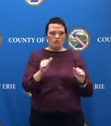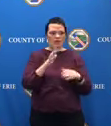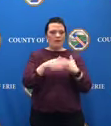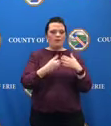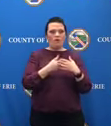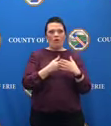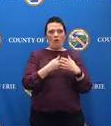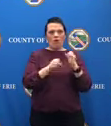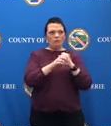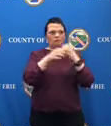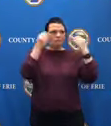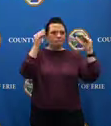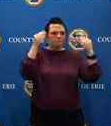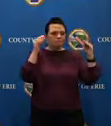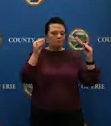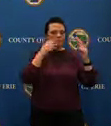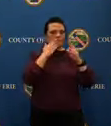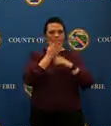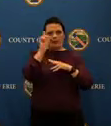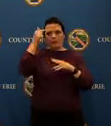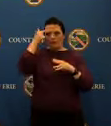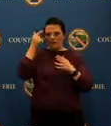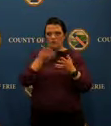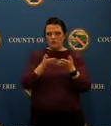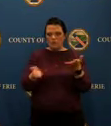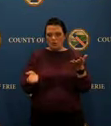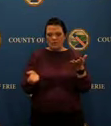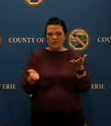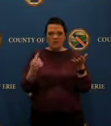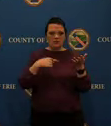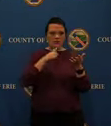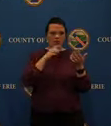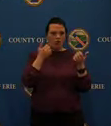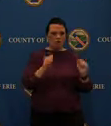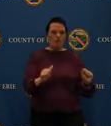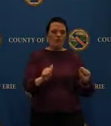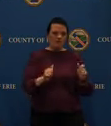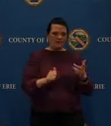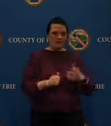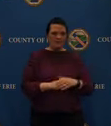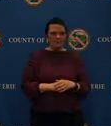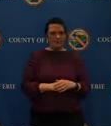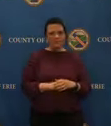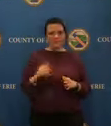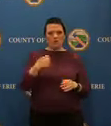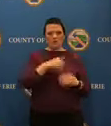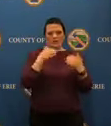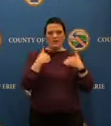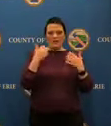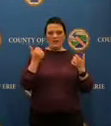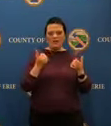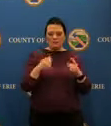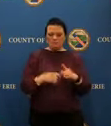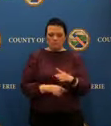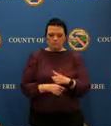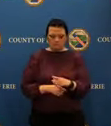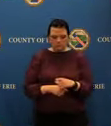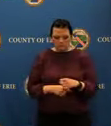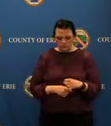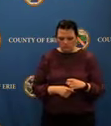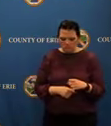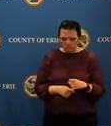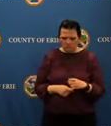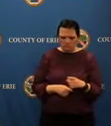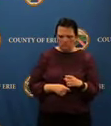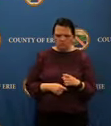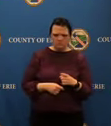vendors. We're trying to go through government sources. We are trying. We have attempted to So get. what separated Catholic Health